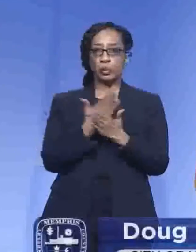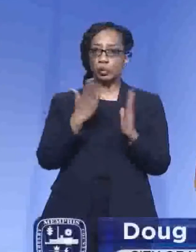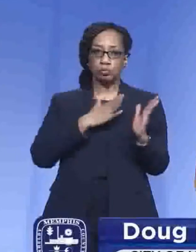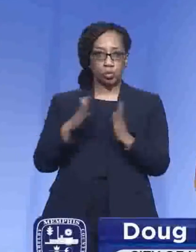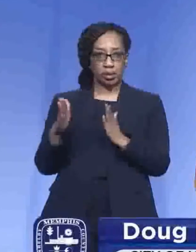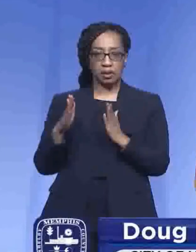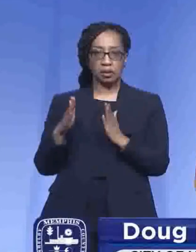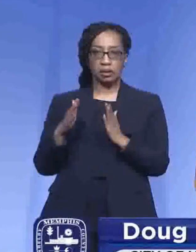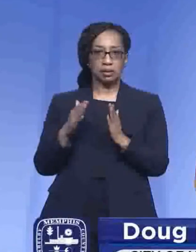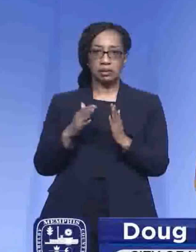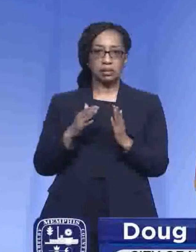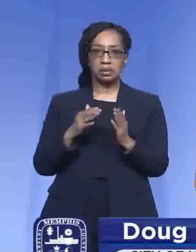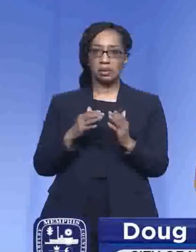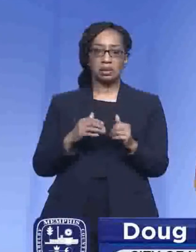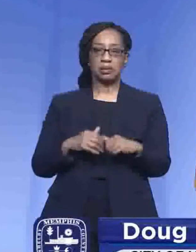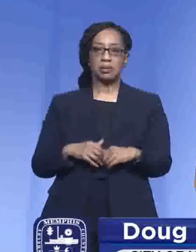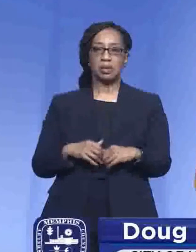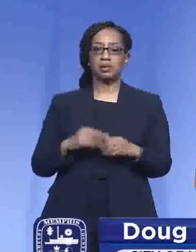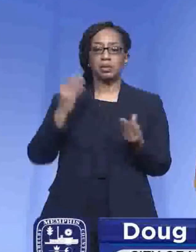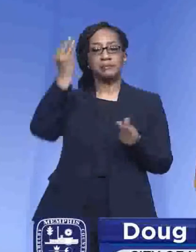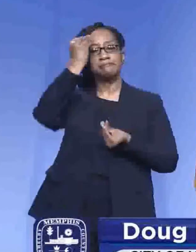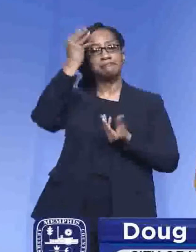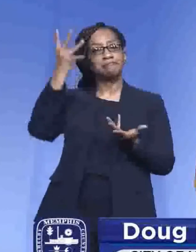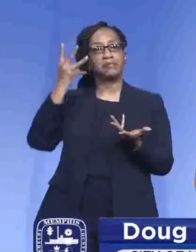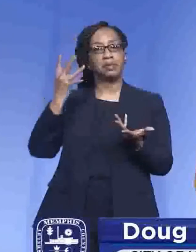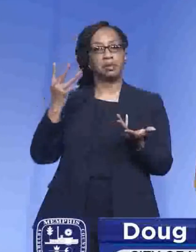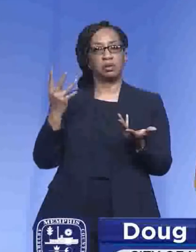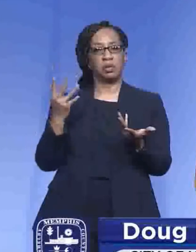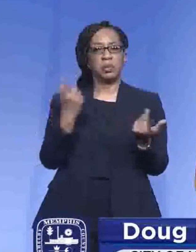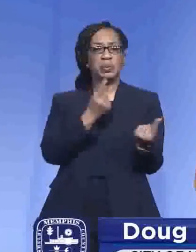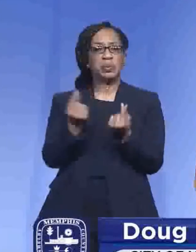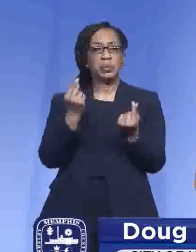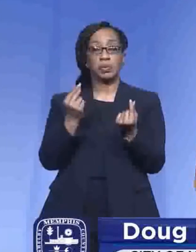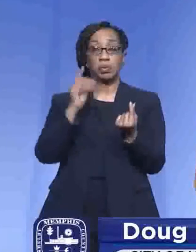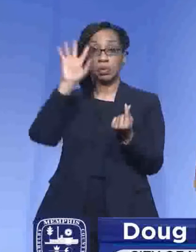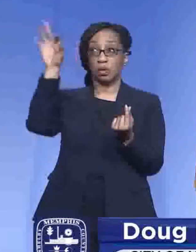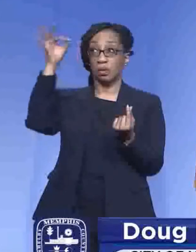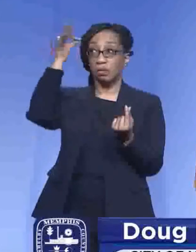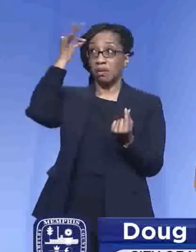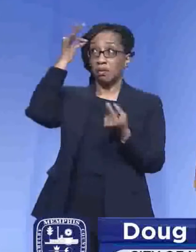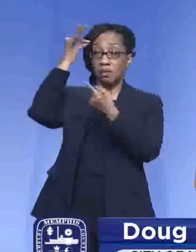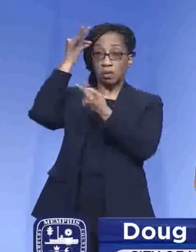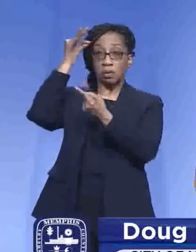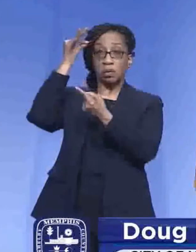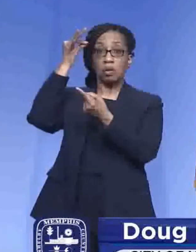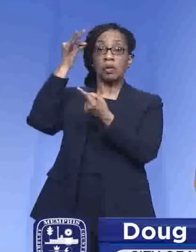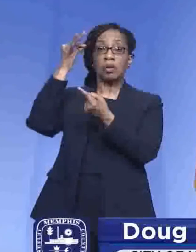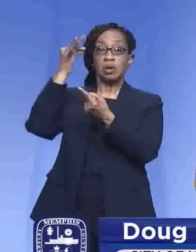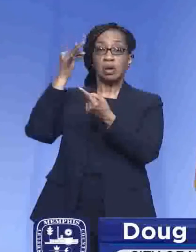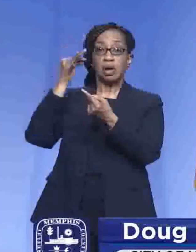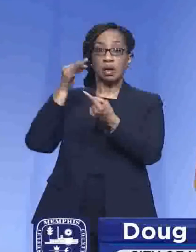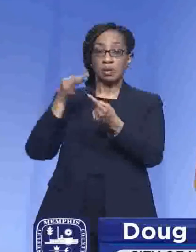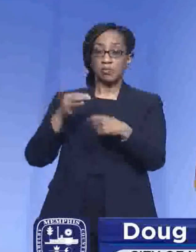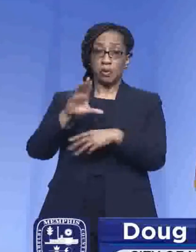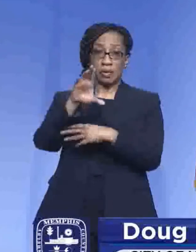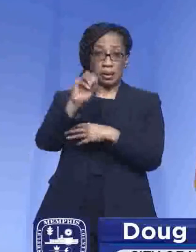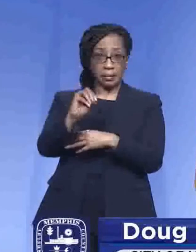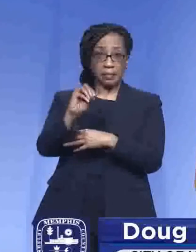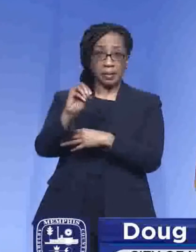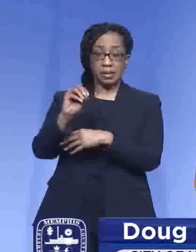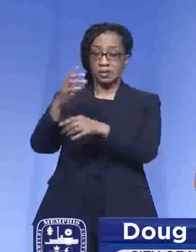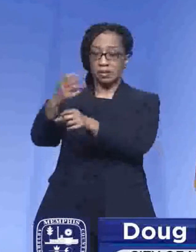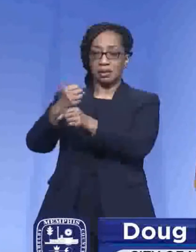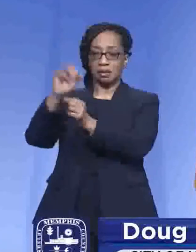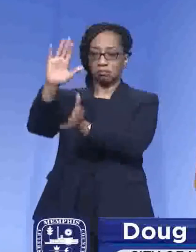you to be aware that how this works is the federal government gets a certain amount from the manufacturers. They take